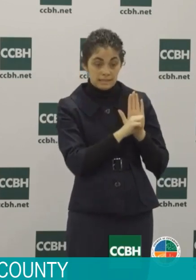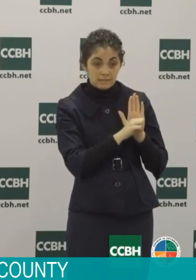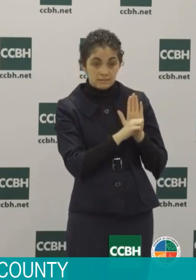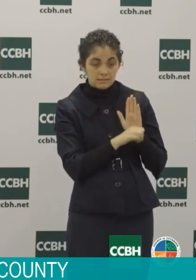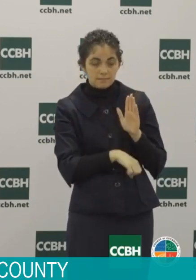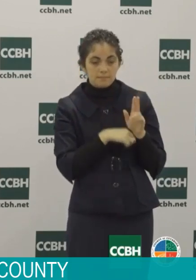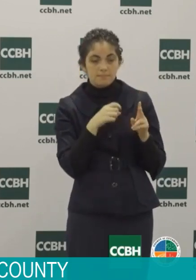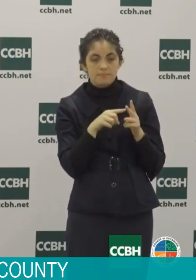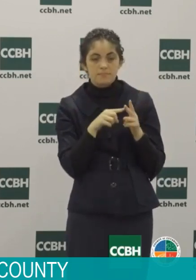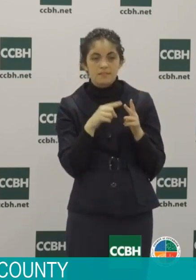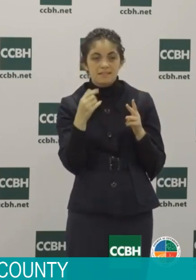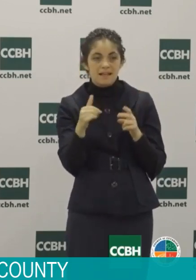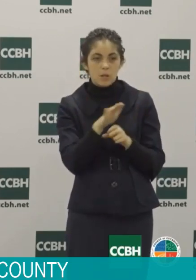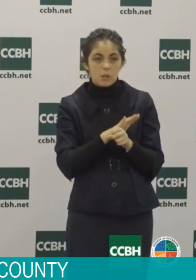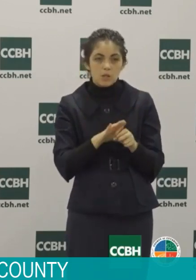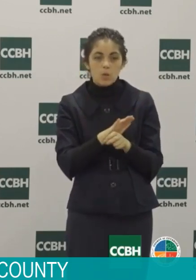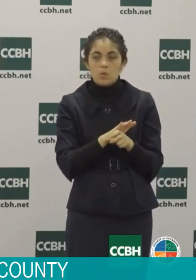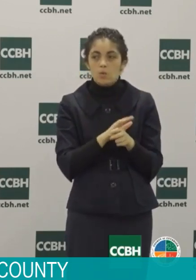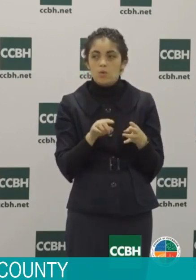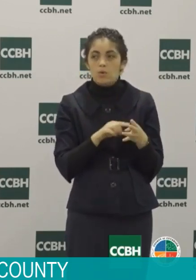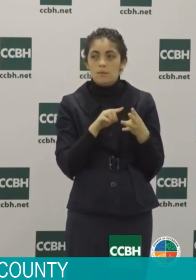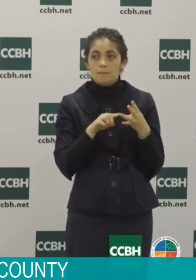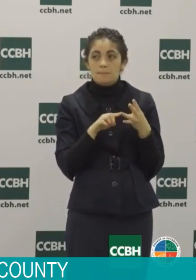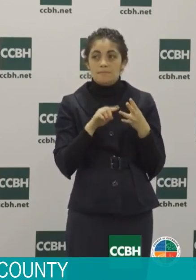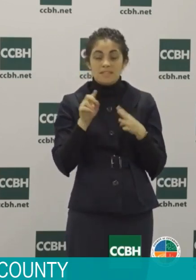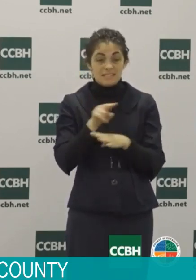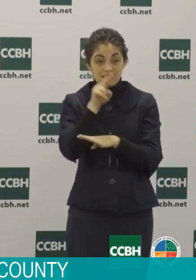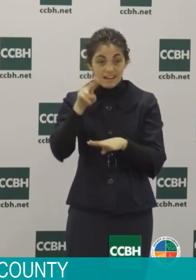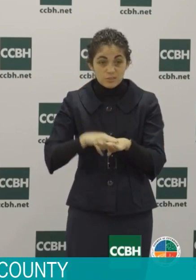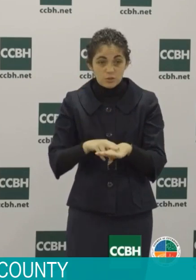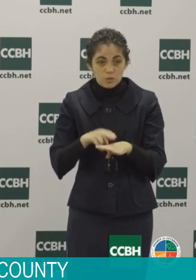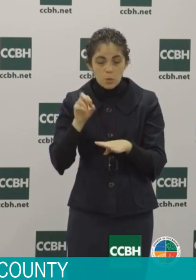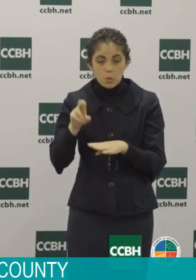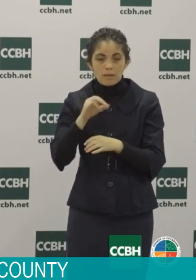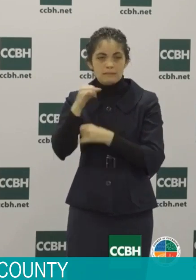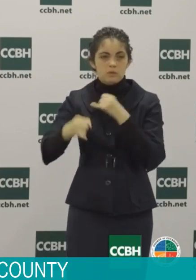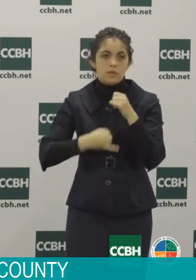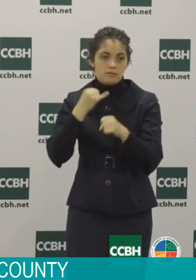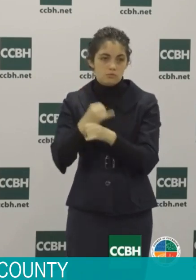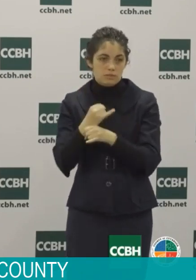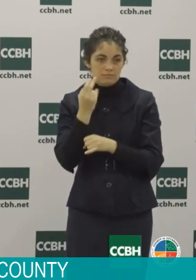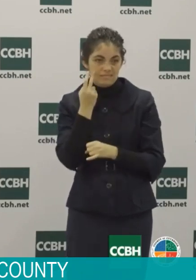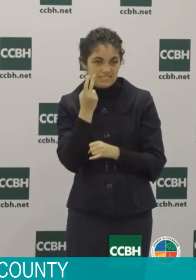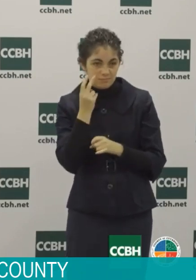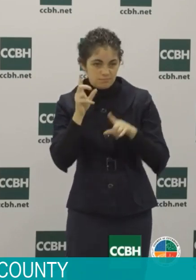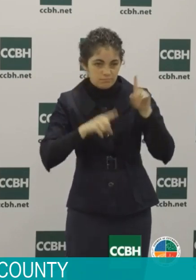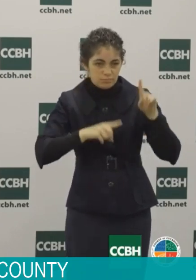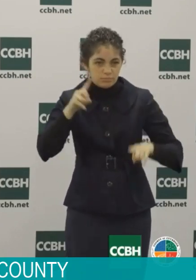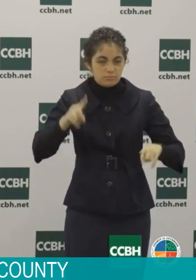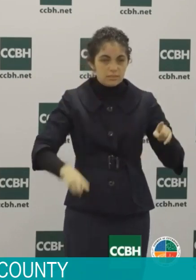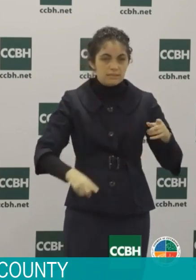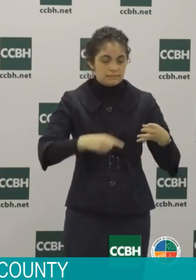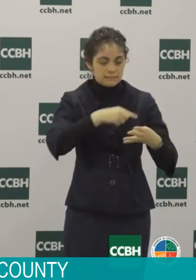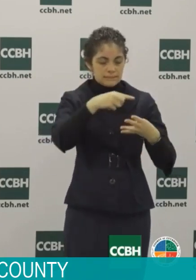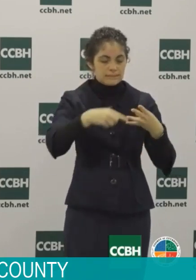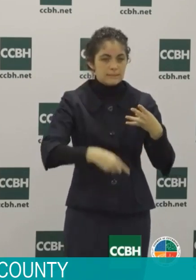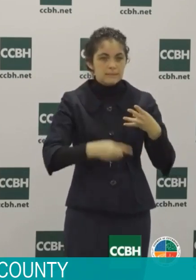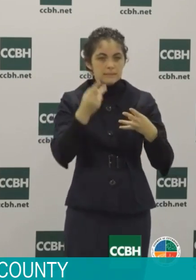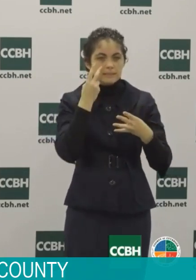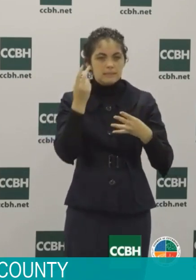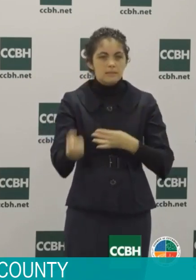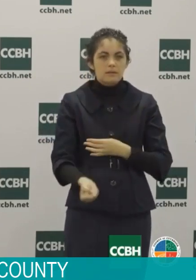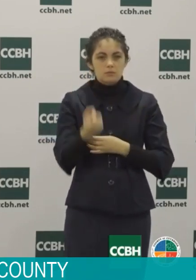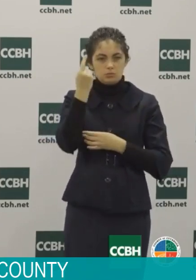level, now at the local level, or nationally or internationally. And those are trying to help us